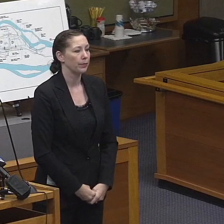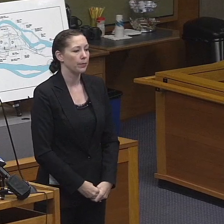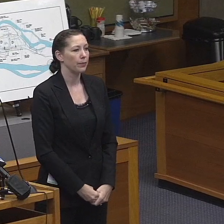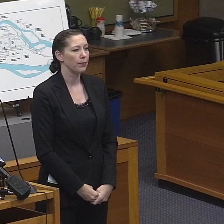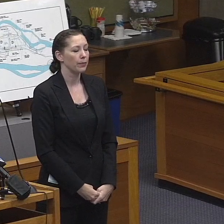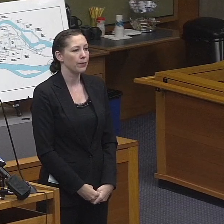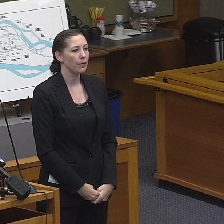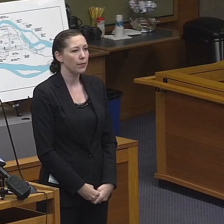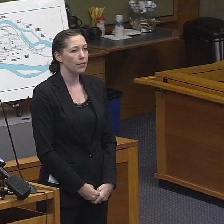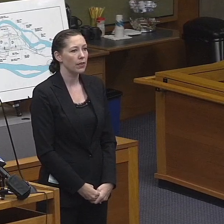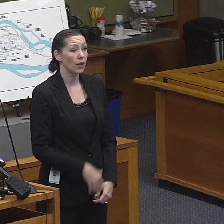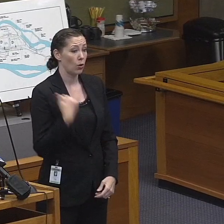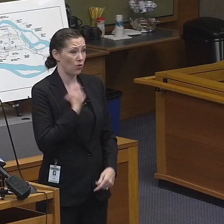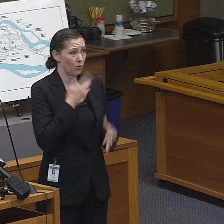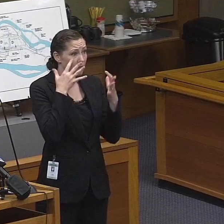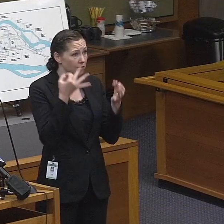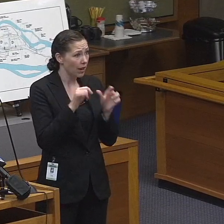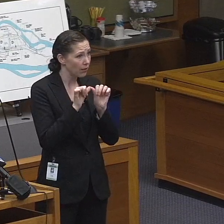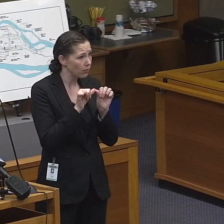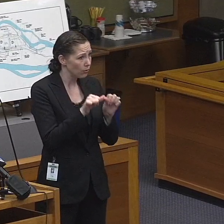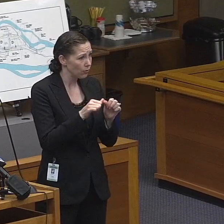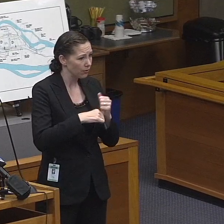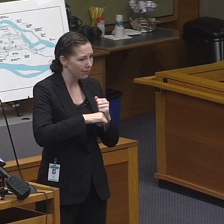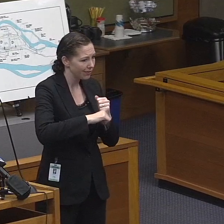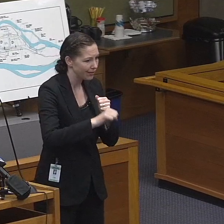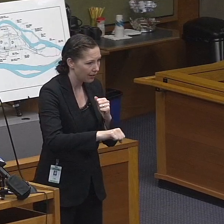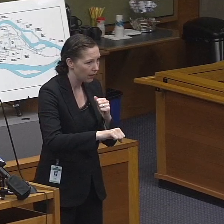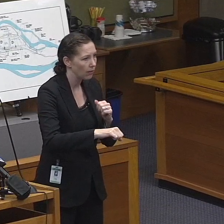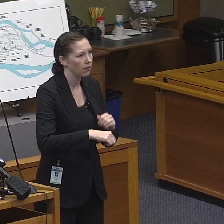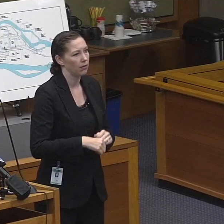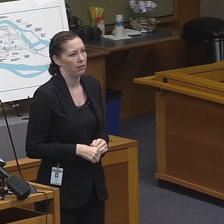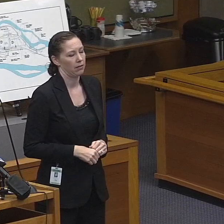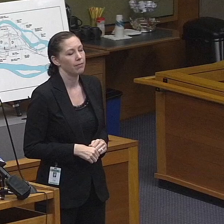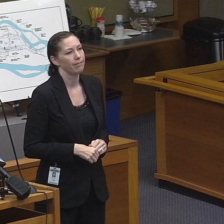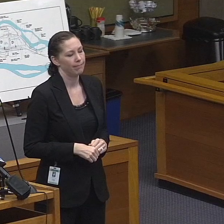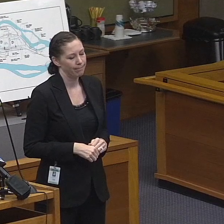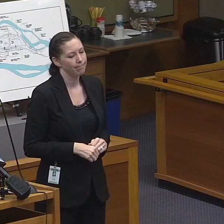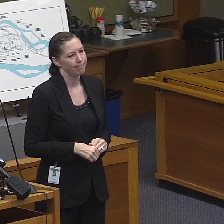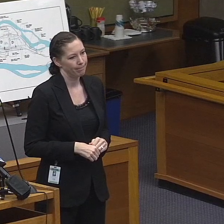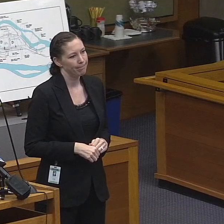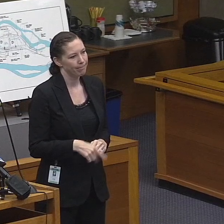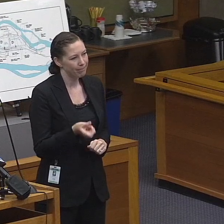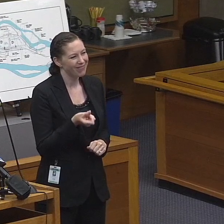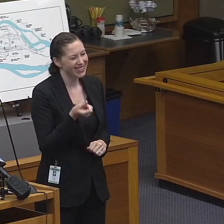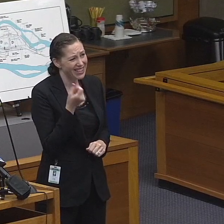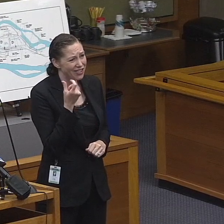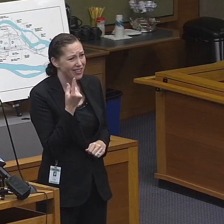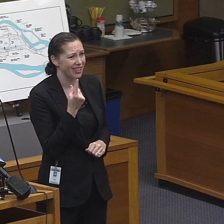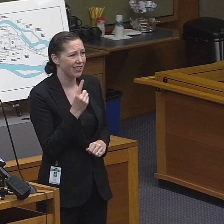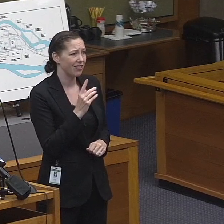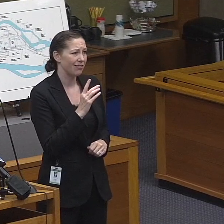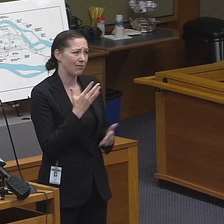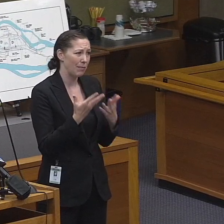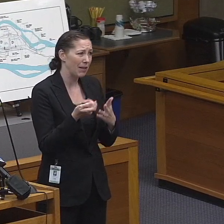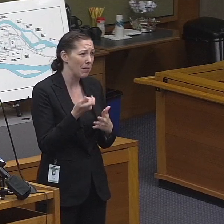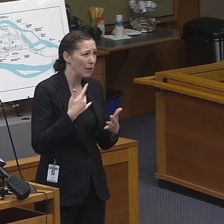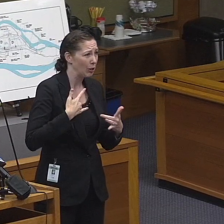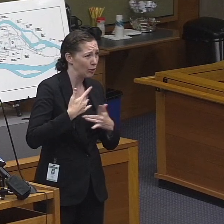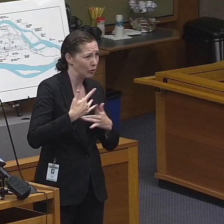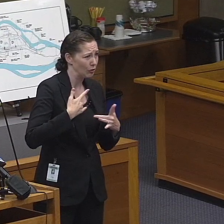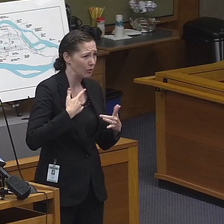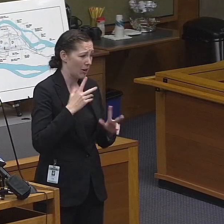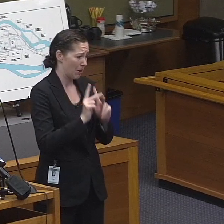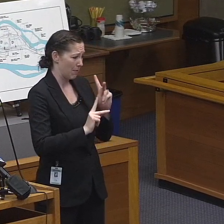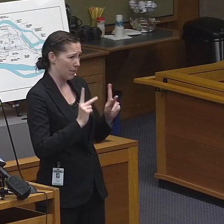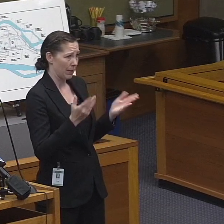The decision to extend the advisory, we understand, may cause some concern among our